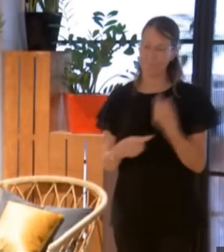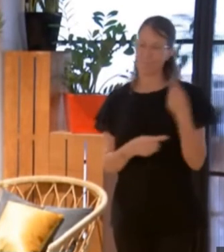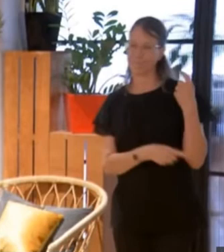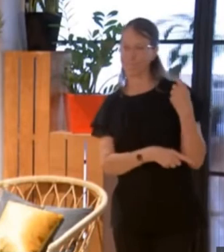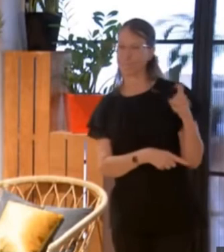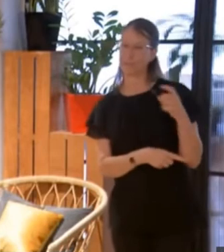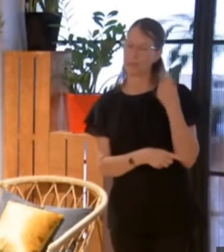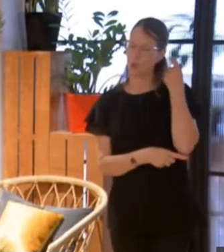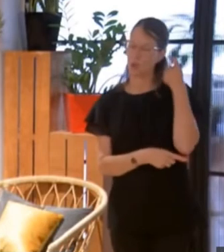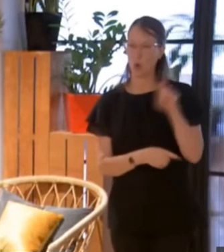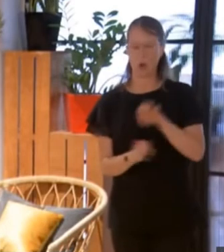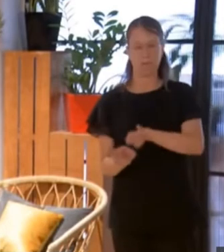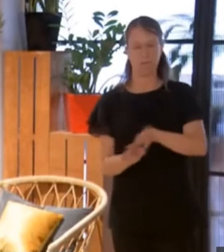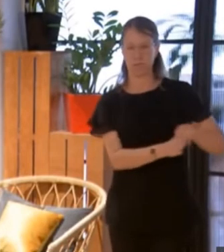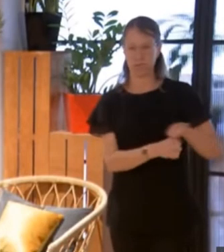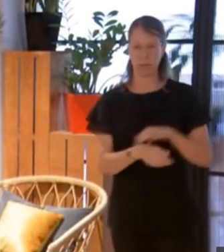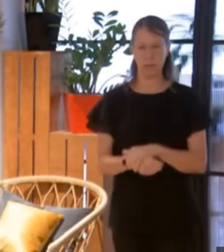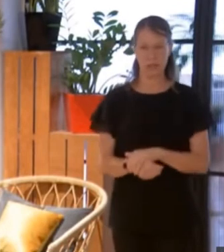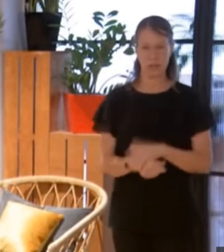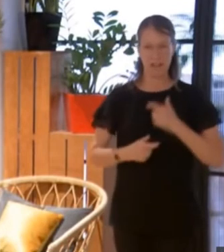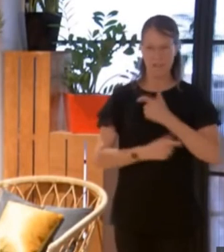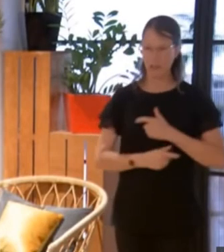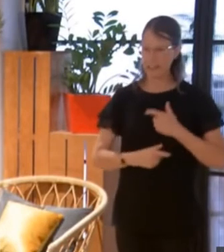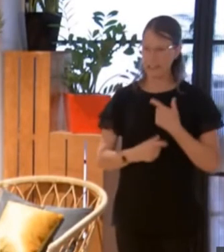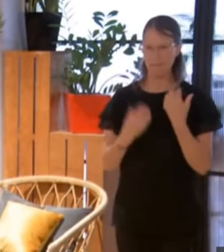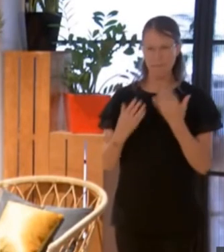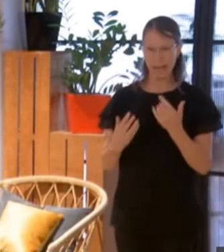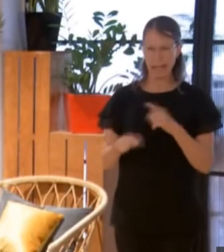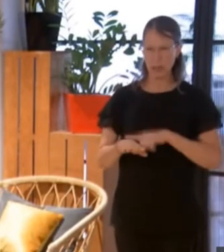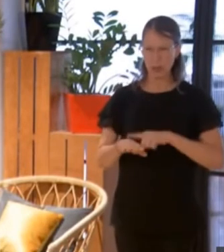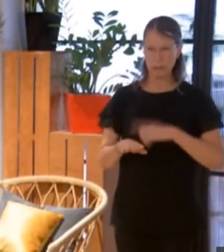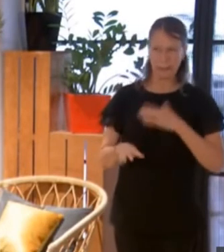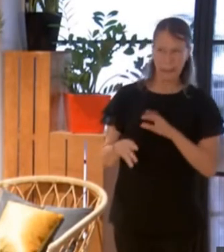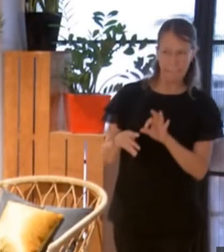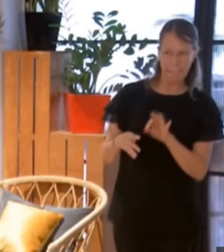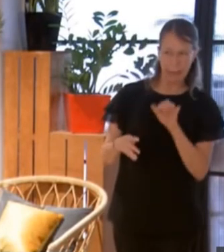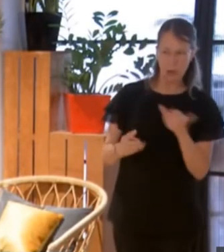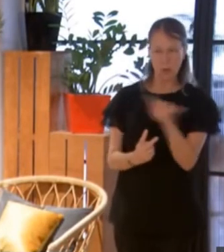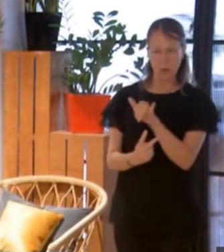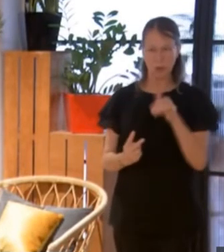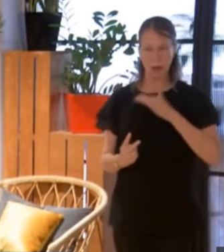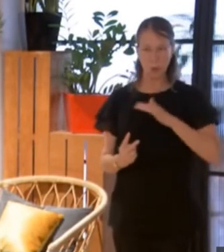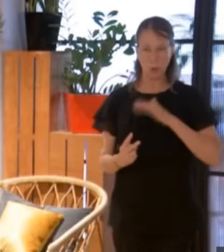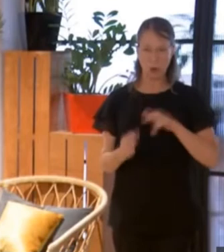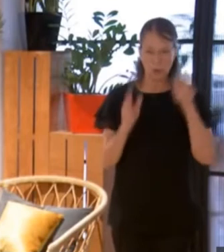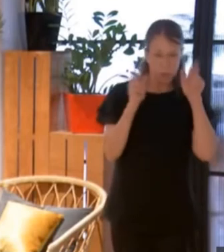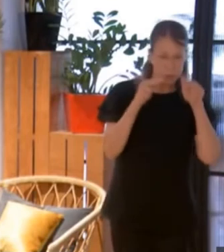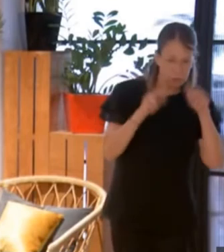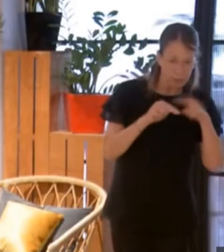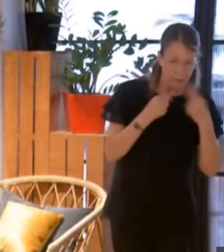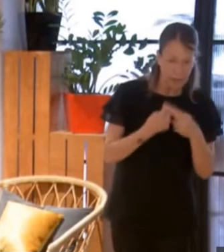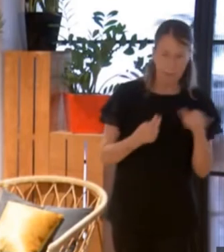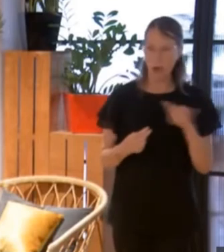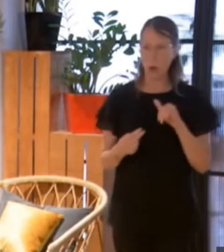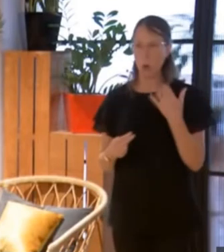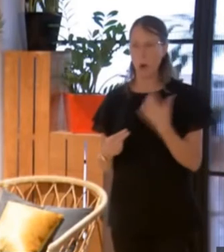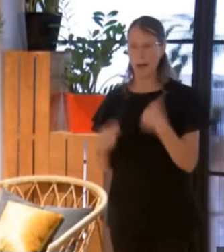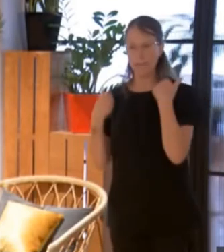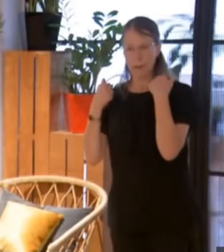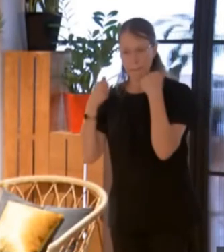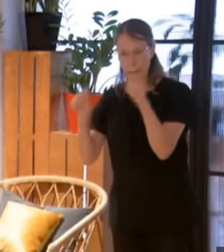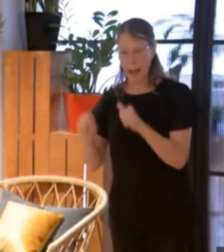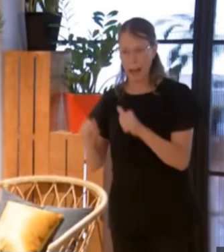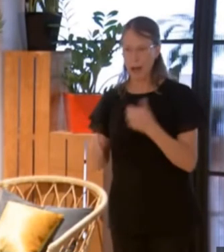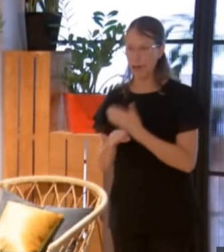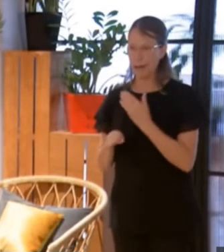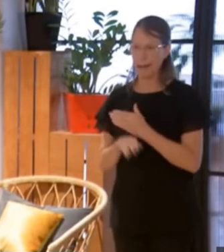counterparts. They're frustrated that too often they have to choose between having a family and having a career in a way that men don't have to